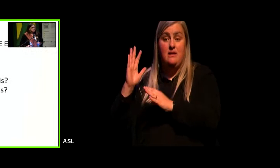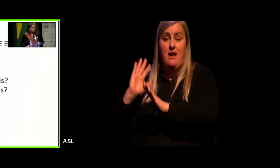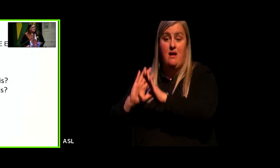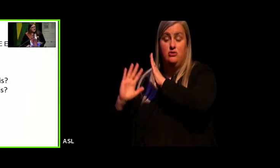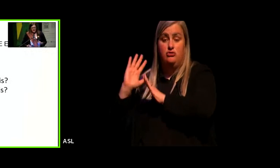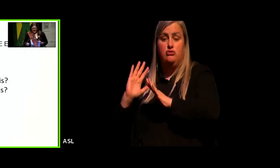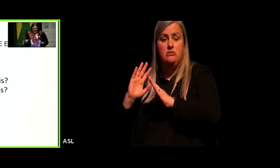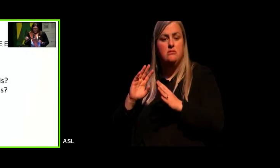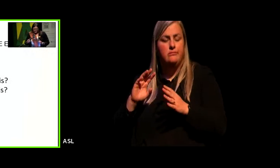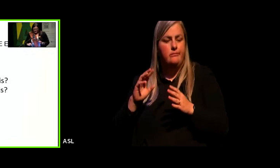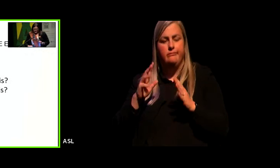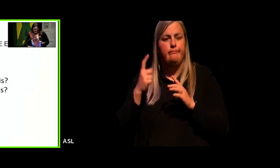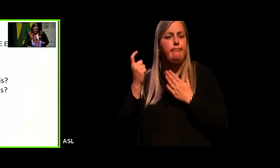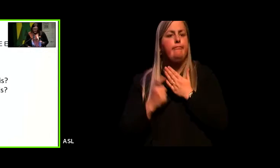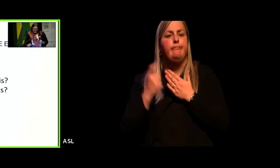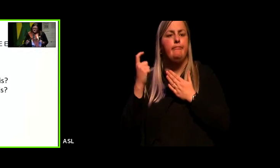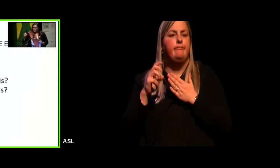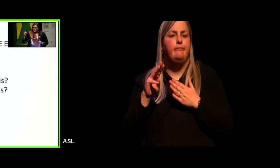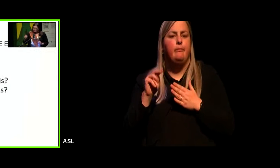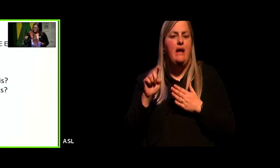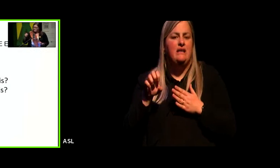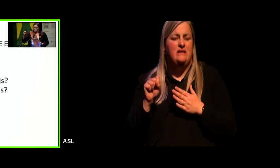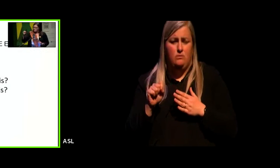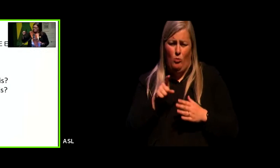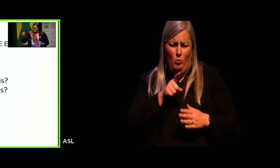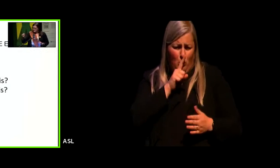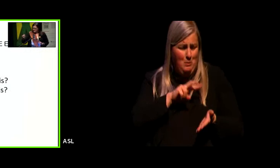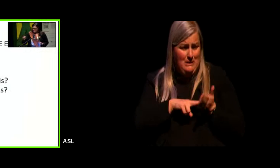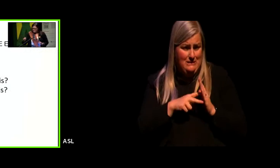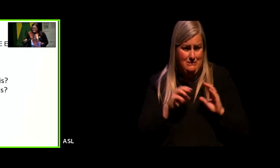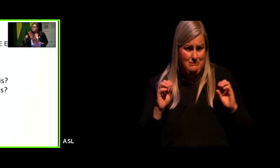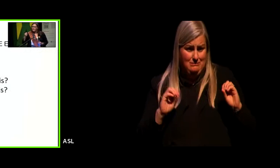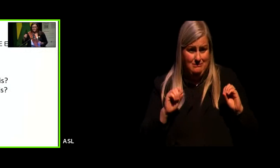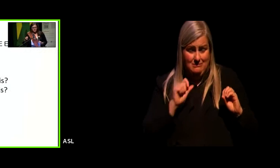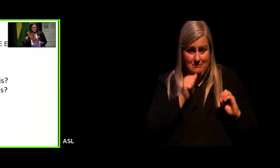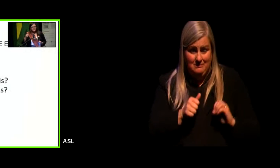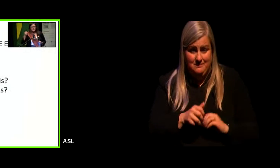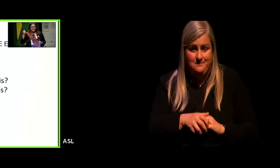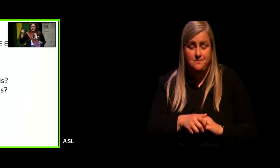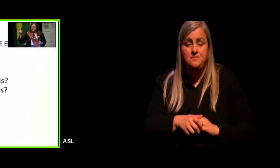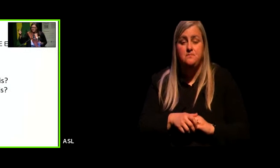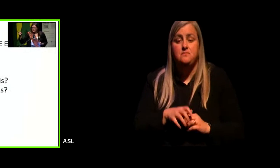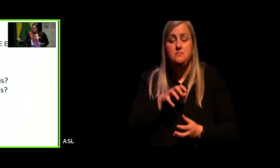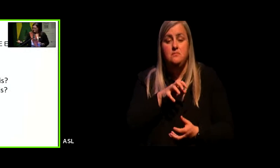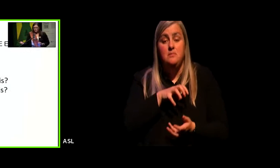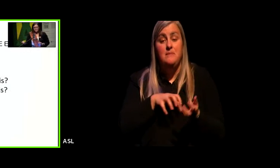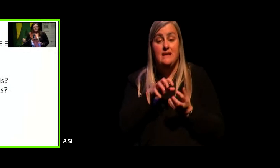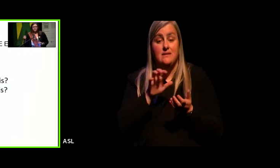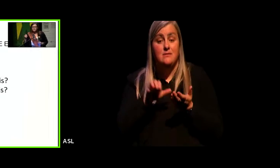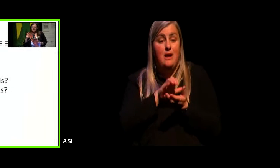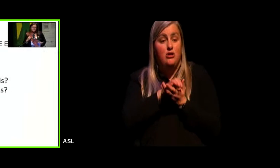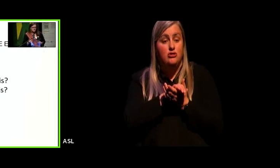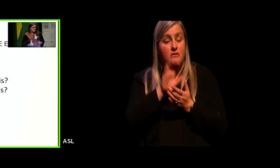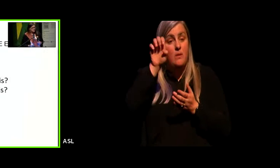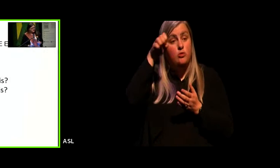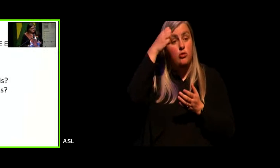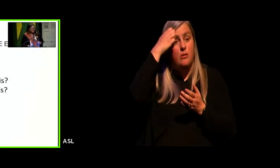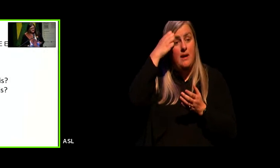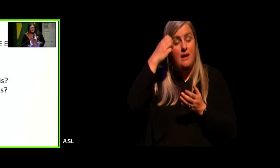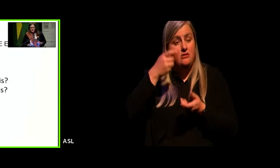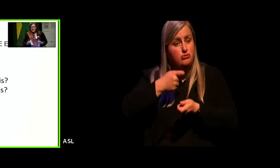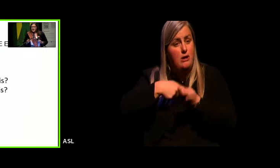means. And, there is an origin to these mixed marriages between, European fur traders and